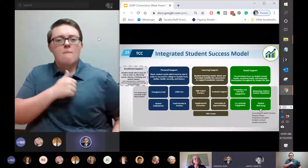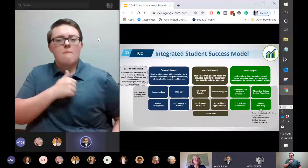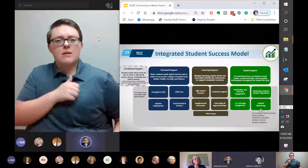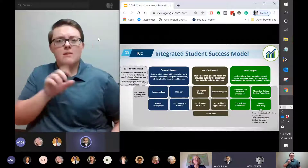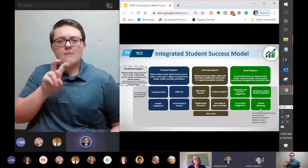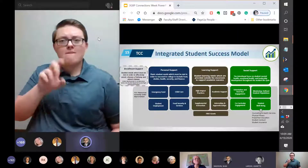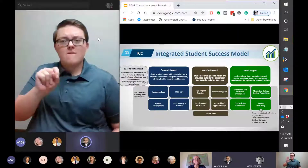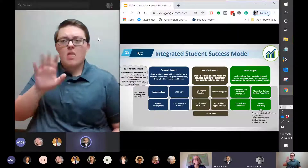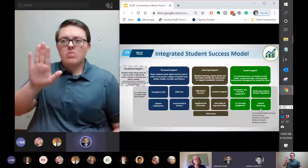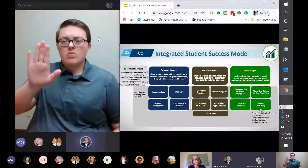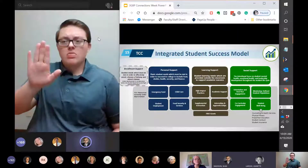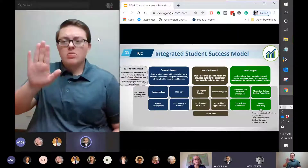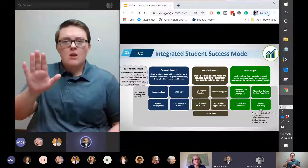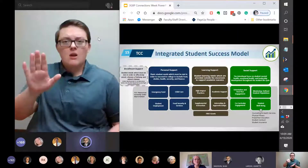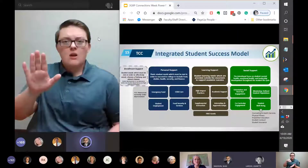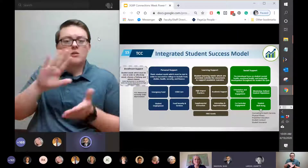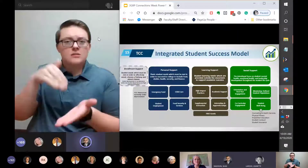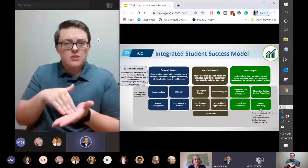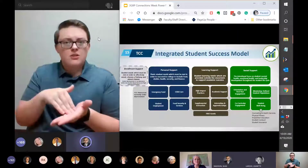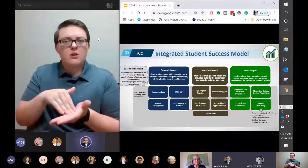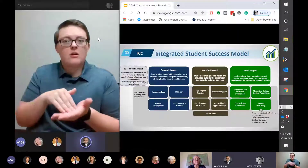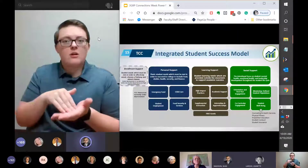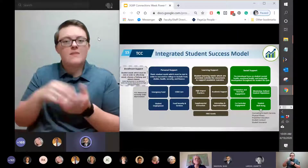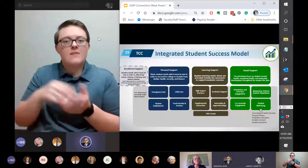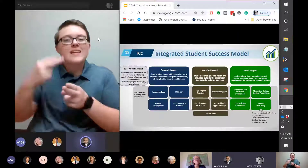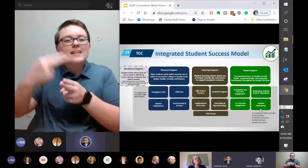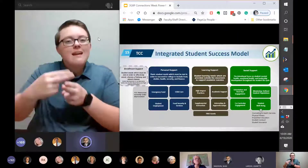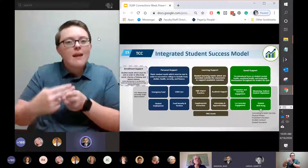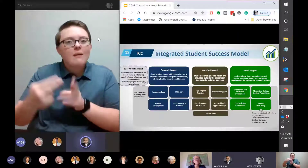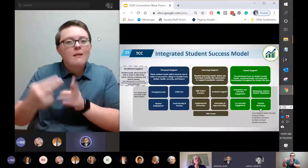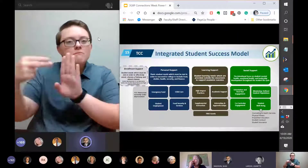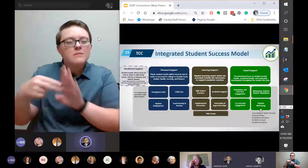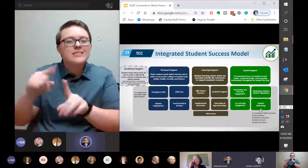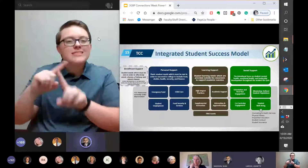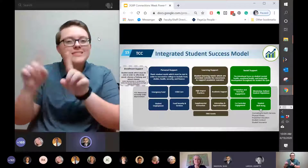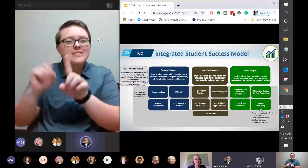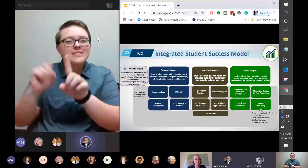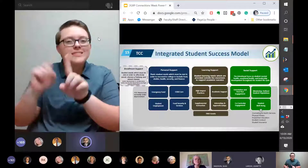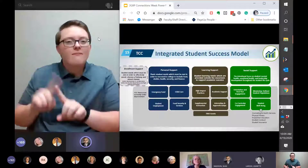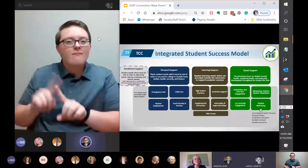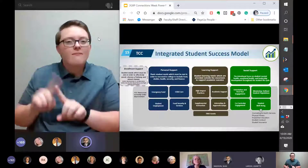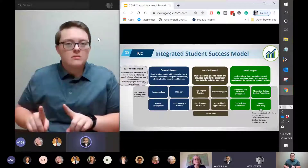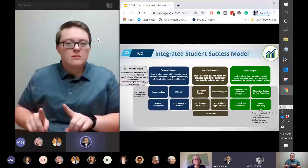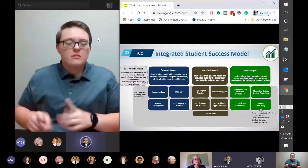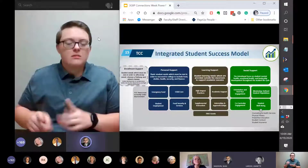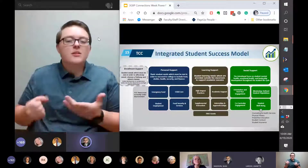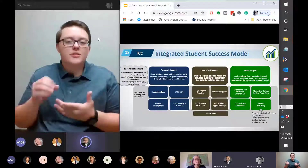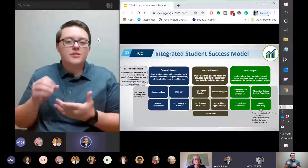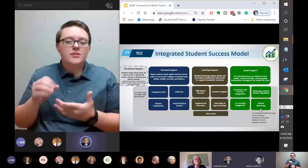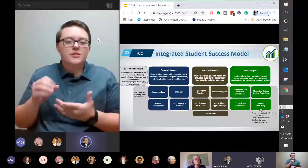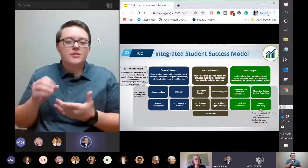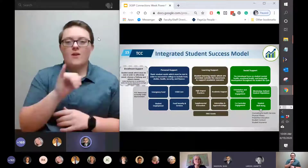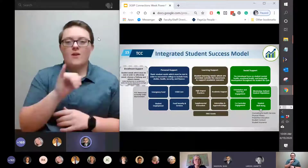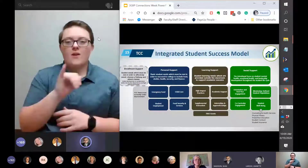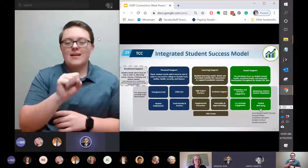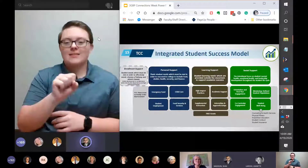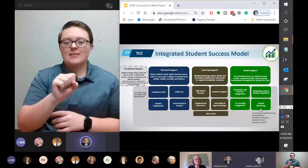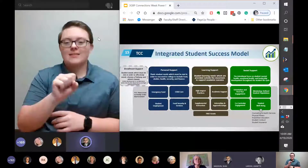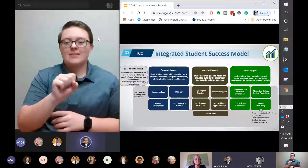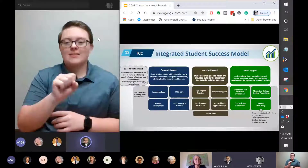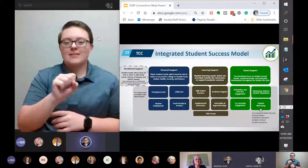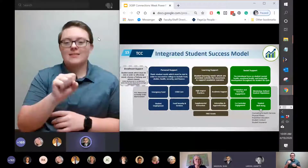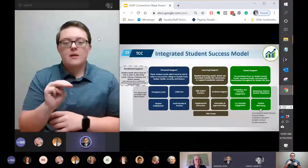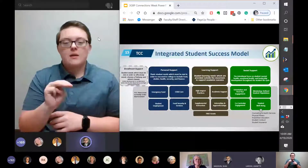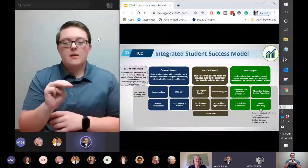that there haven't been recommendations. However, that's kind of the work that they're working on. They're working with a number of groups to kind of